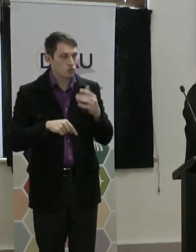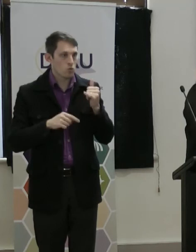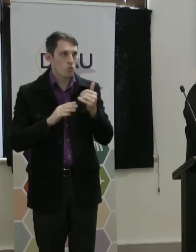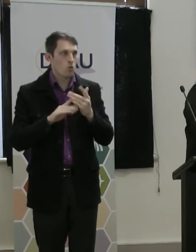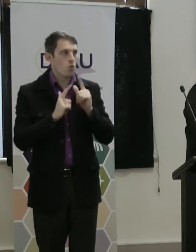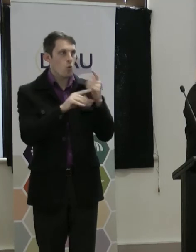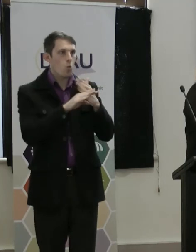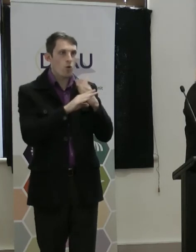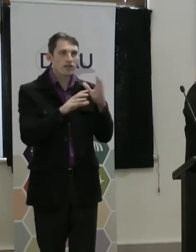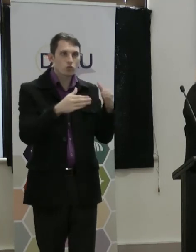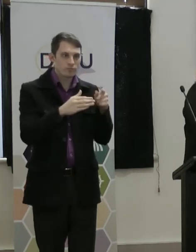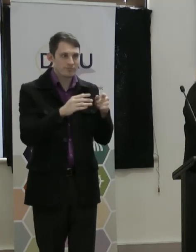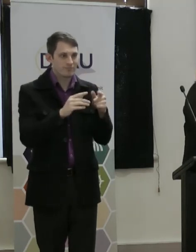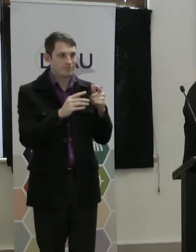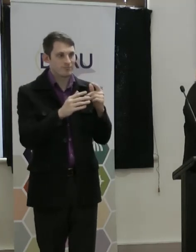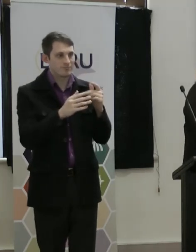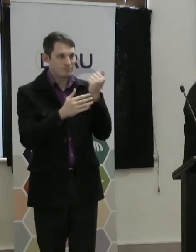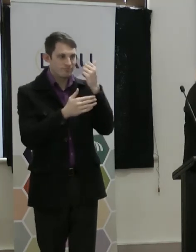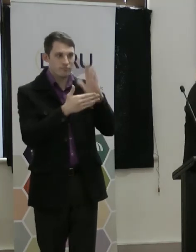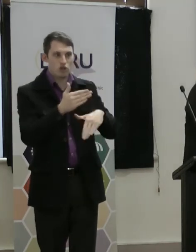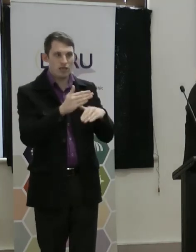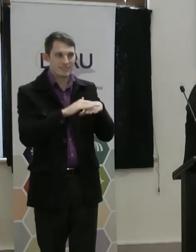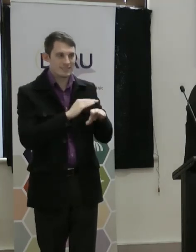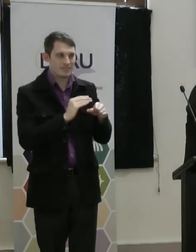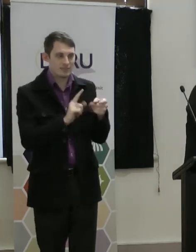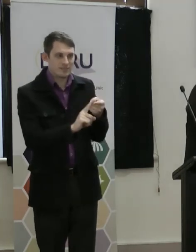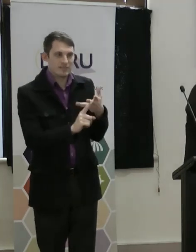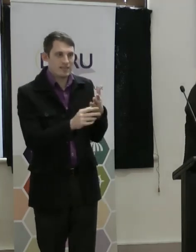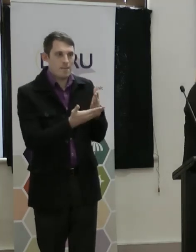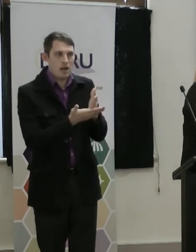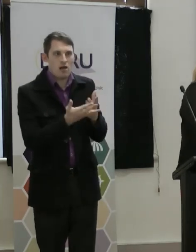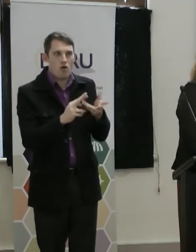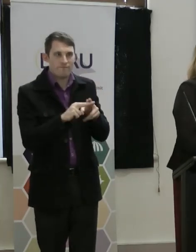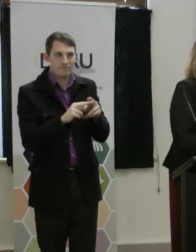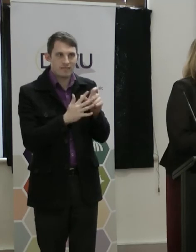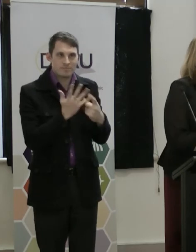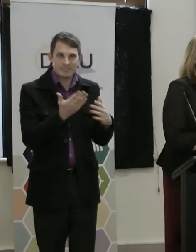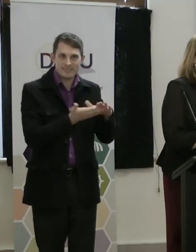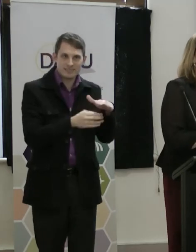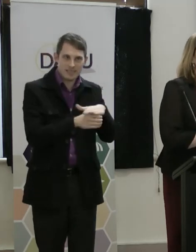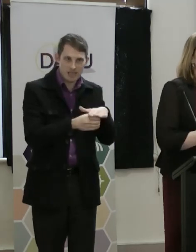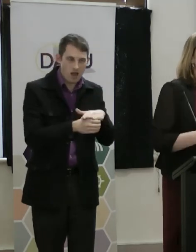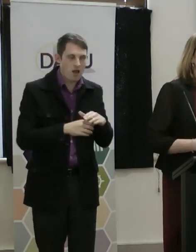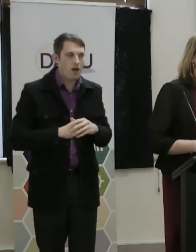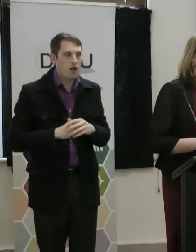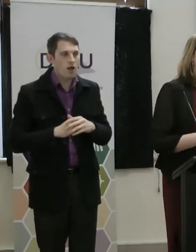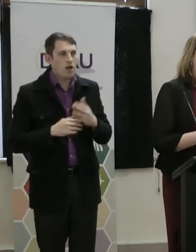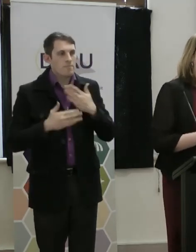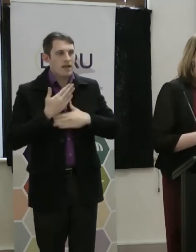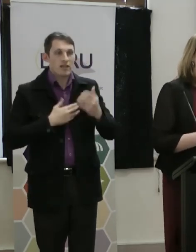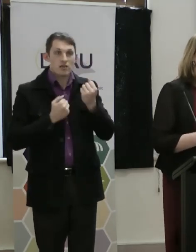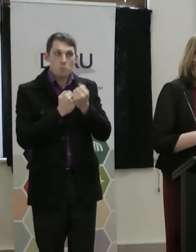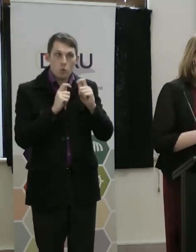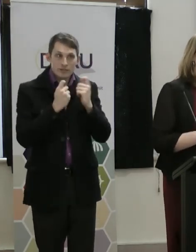who specialise in particular parts of the sector, our behaviour support team